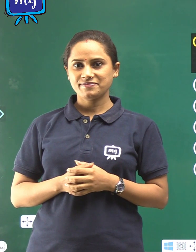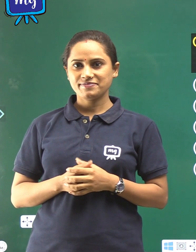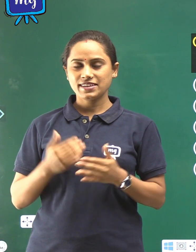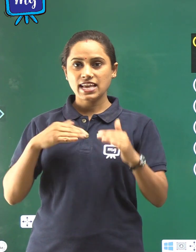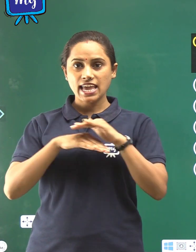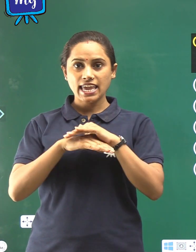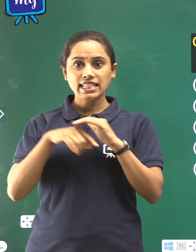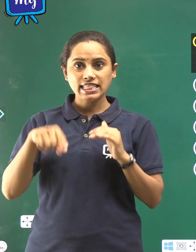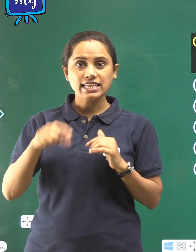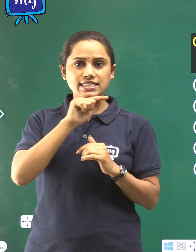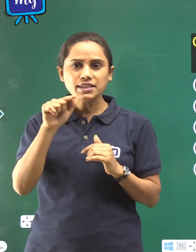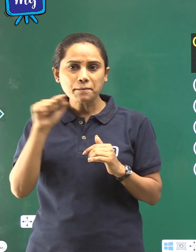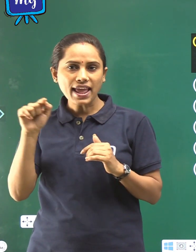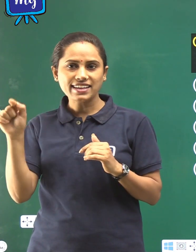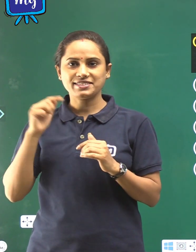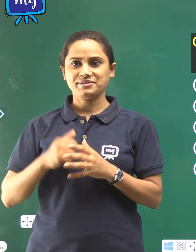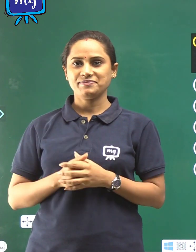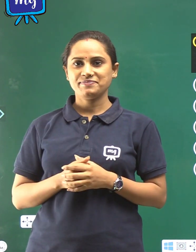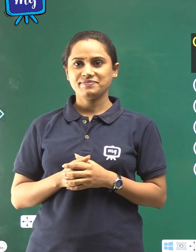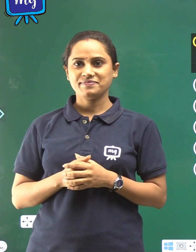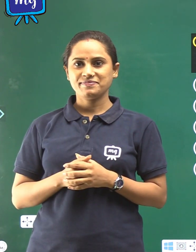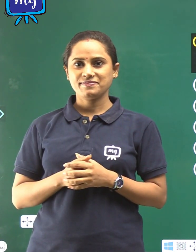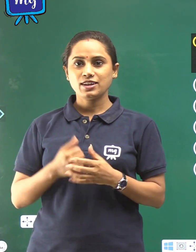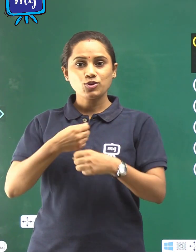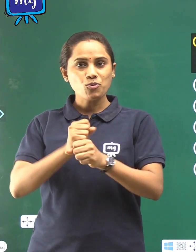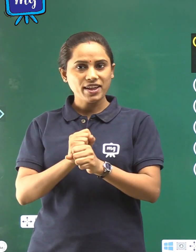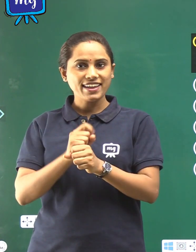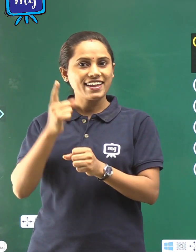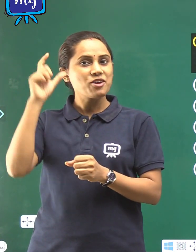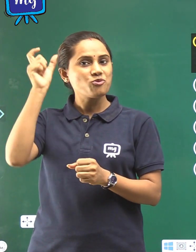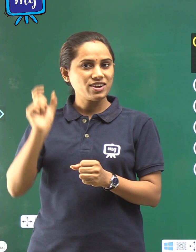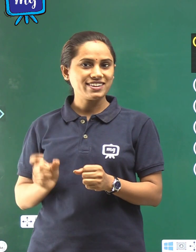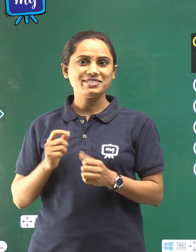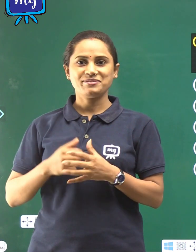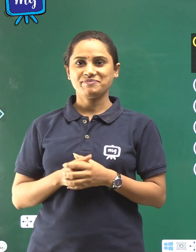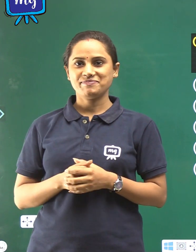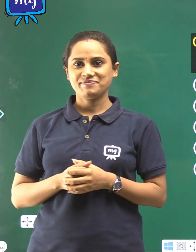in these blanks to make a word.